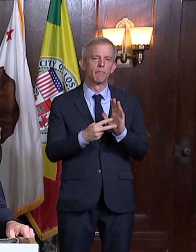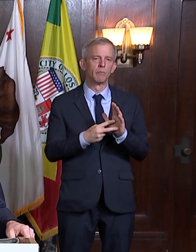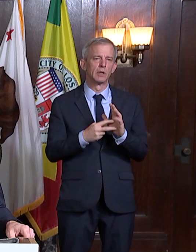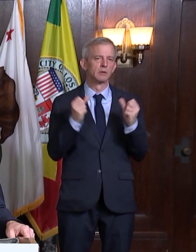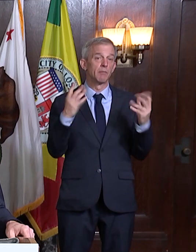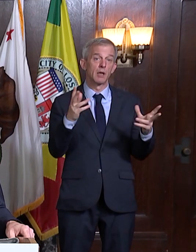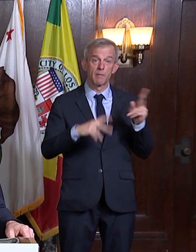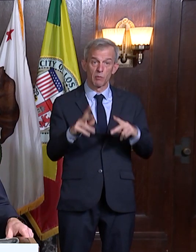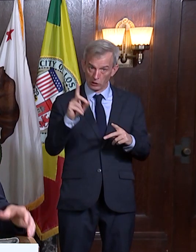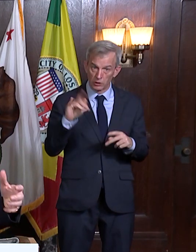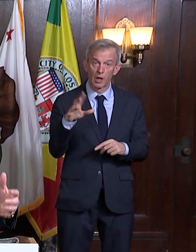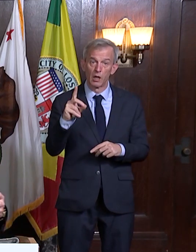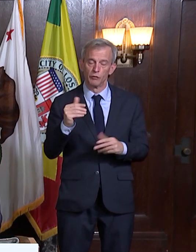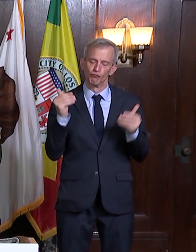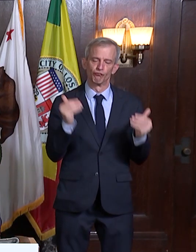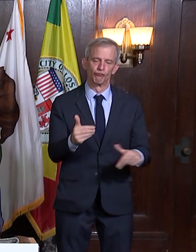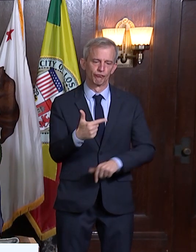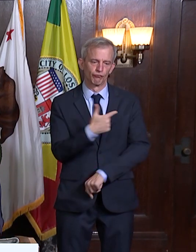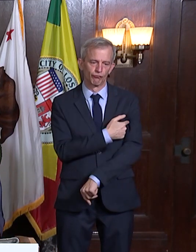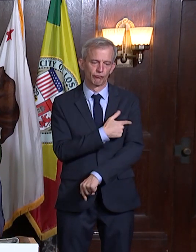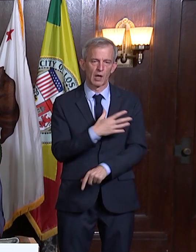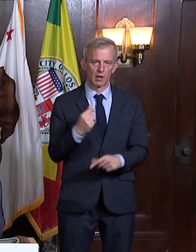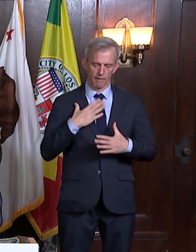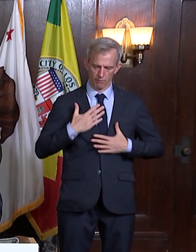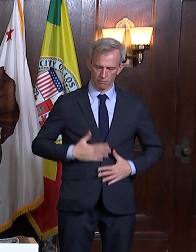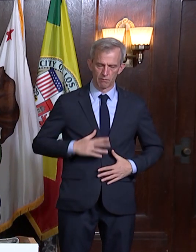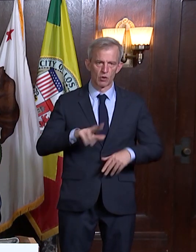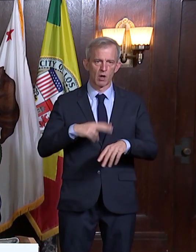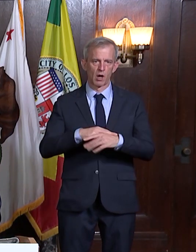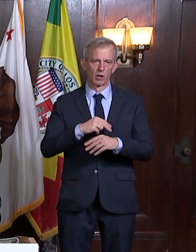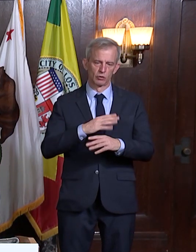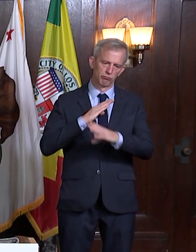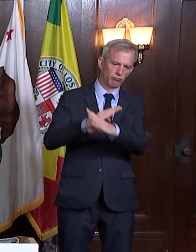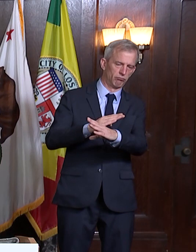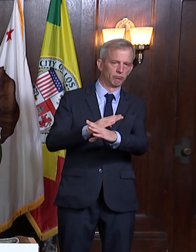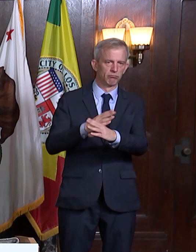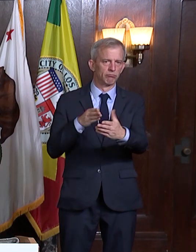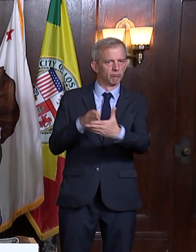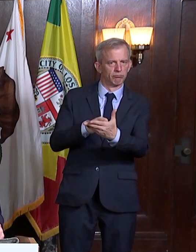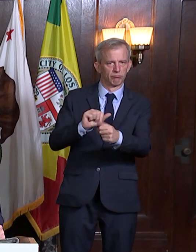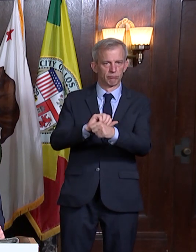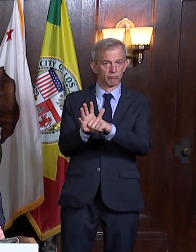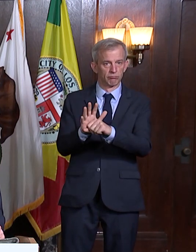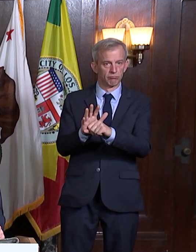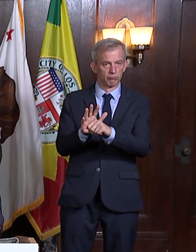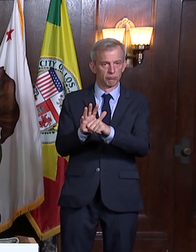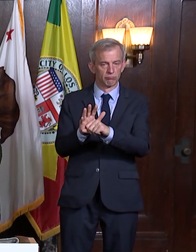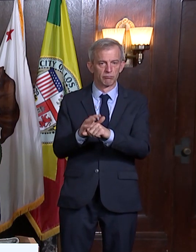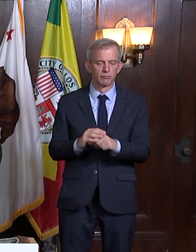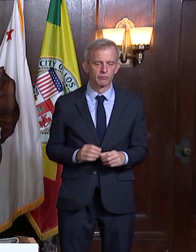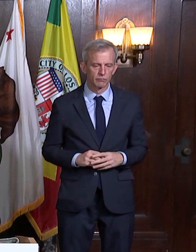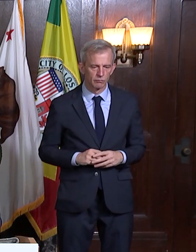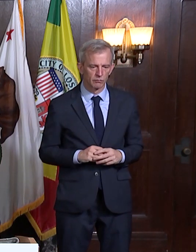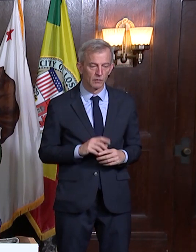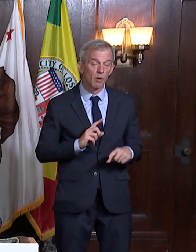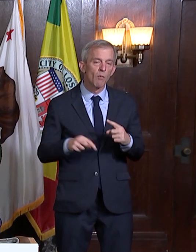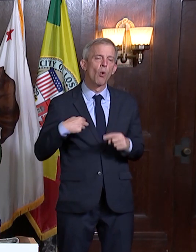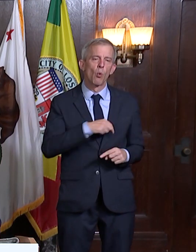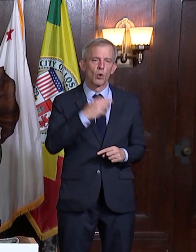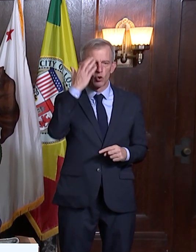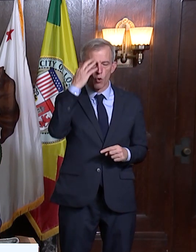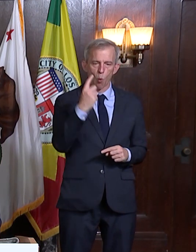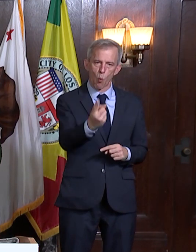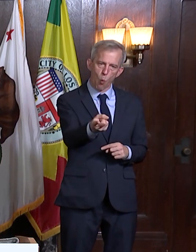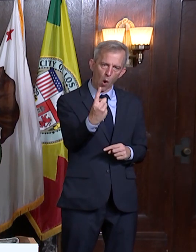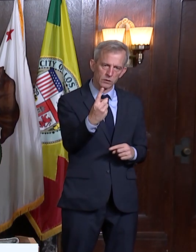become vaccinated, have built up antibodies, and how effective our strategies have been. But we know that one death is too